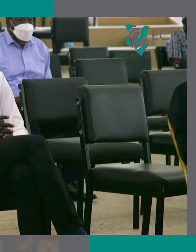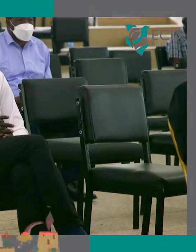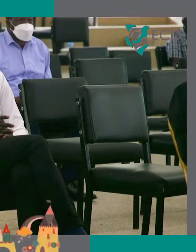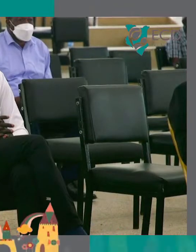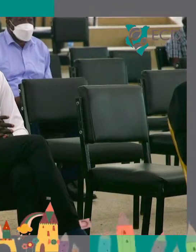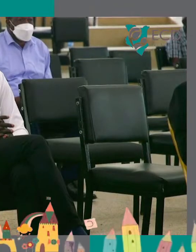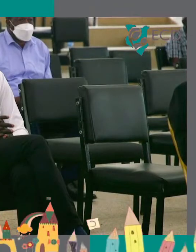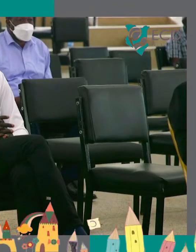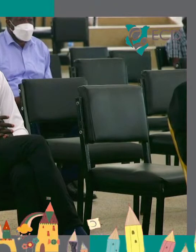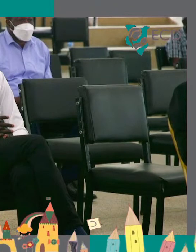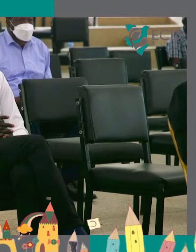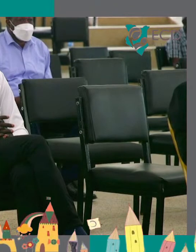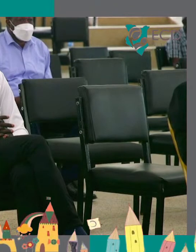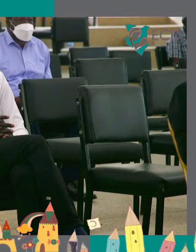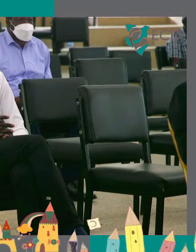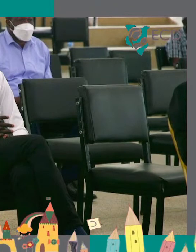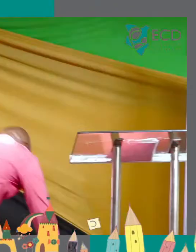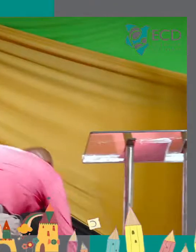are we